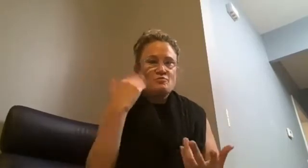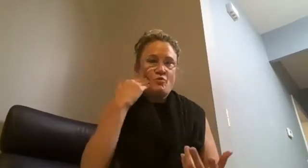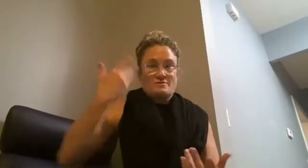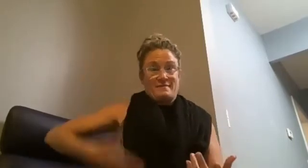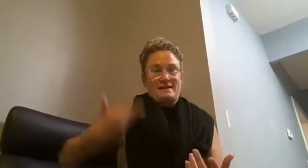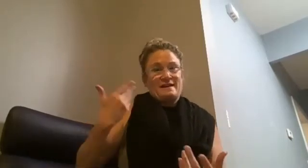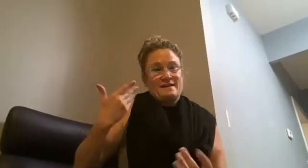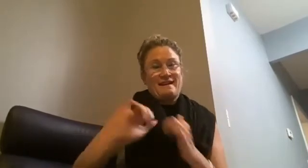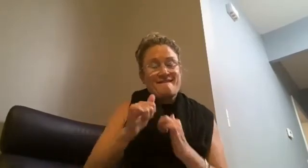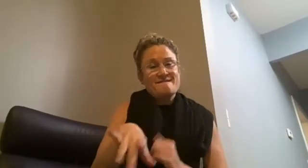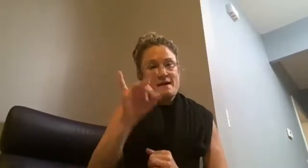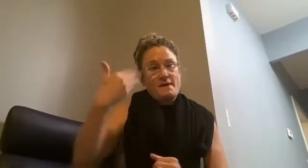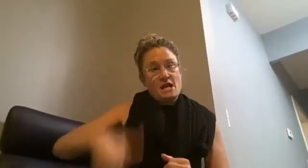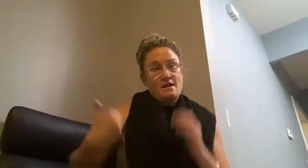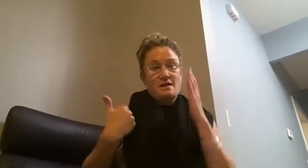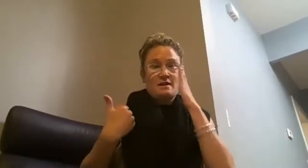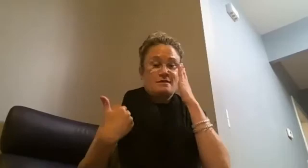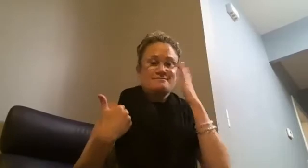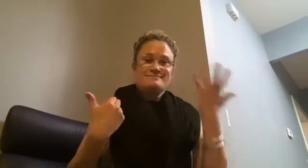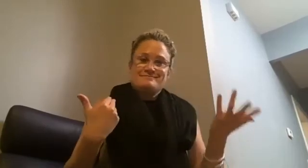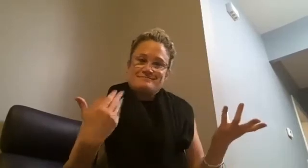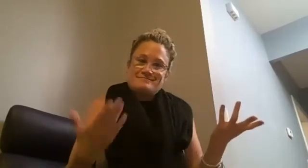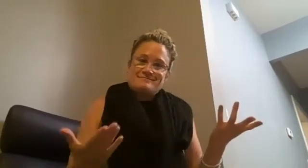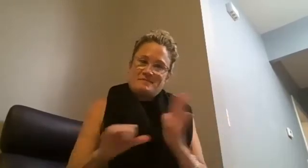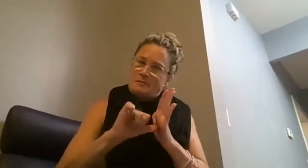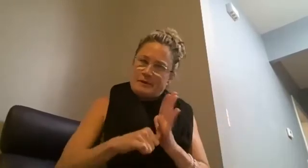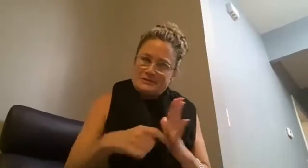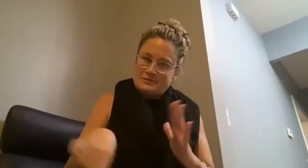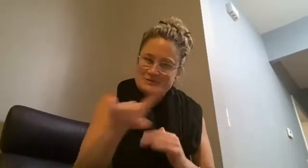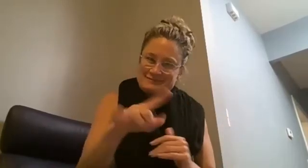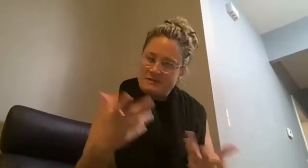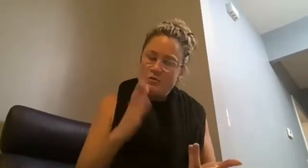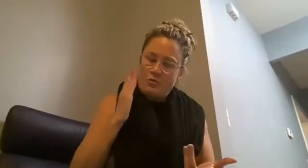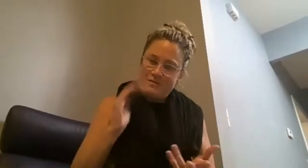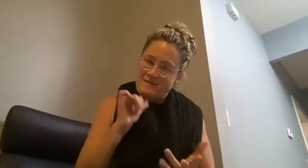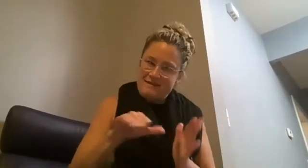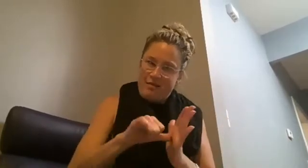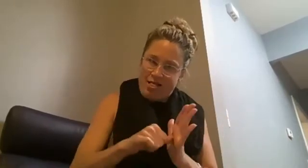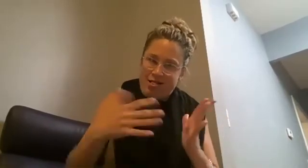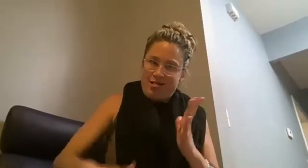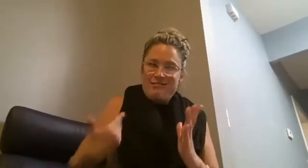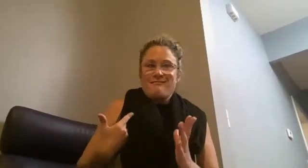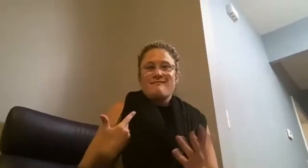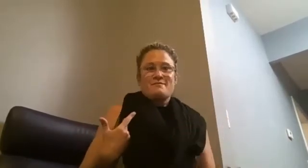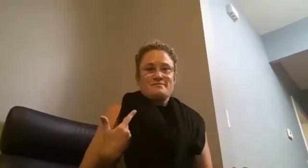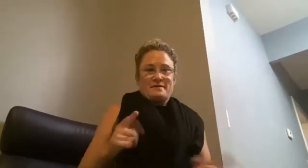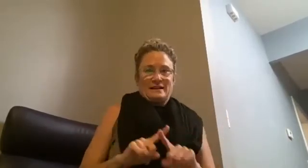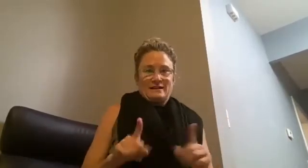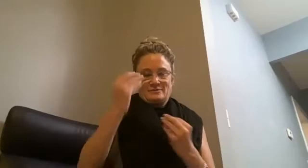find me. I don't say that to impress you because, frankly, that's not that impressive. And I don't tell you that because I'm a